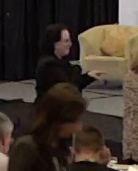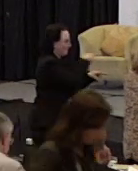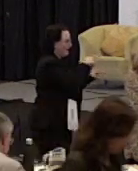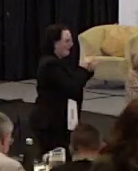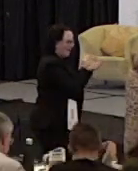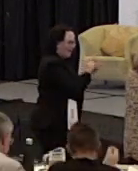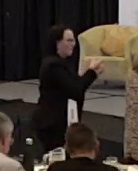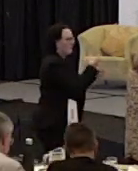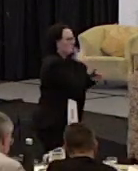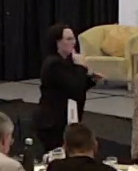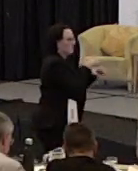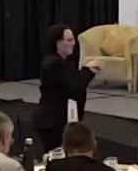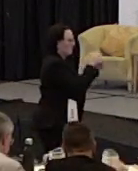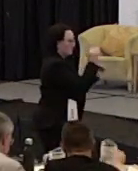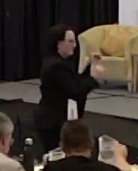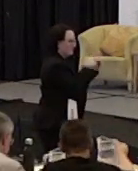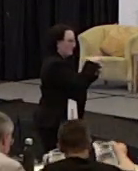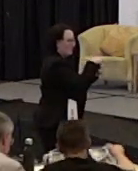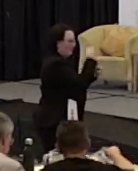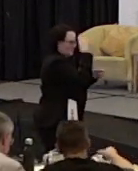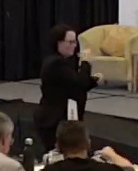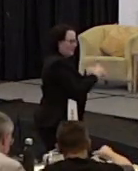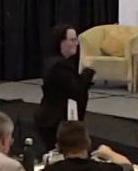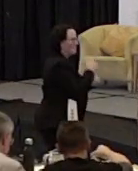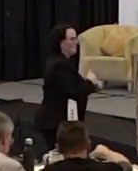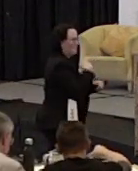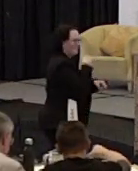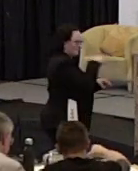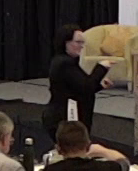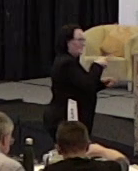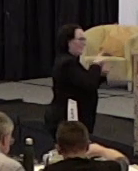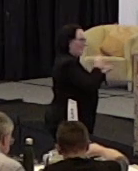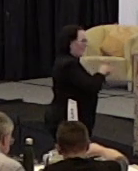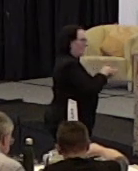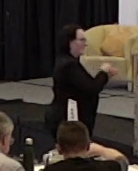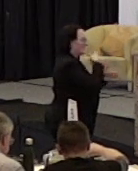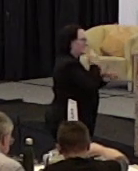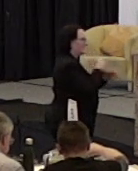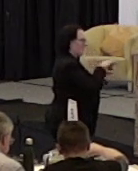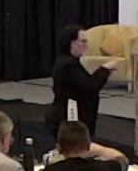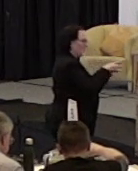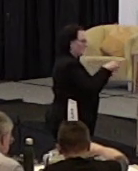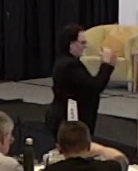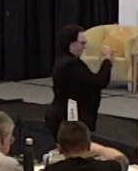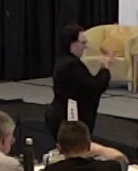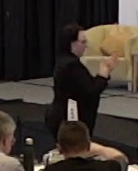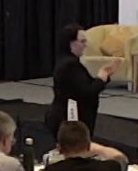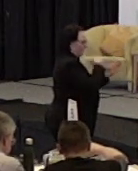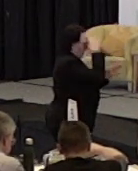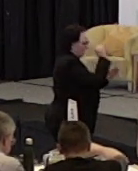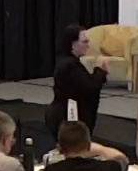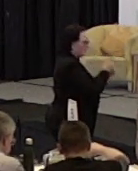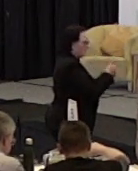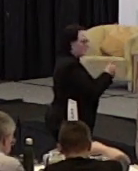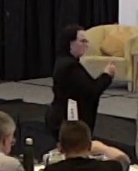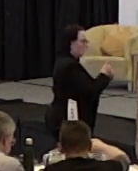today. However, they were reassured by the fact that we are 7th on the European Gender Equality Index. They felt that Ireland is quite progressive when it comes